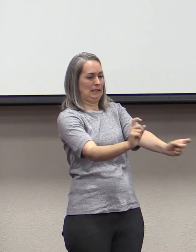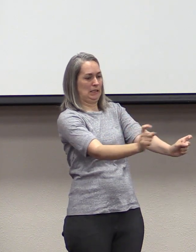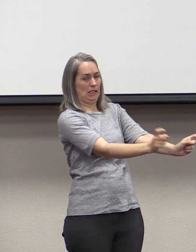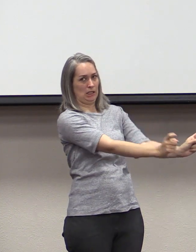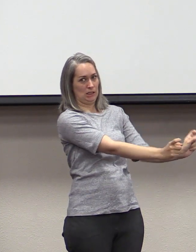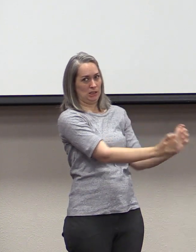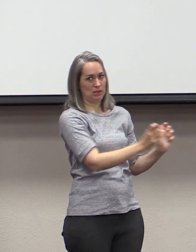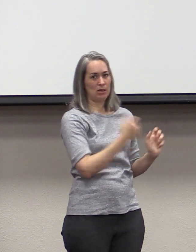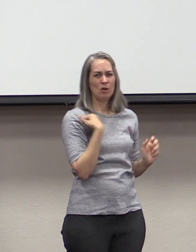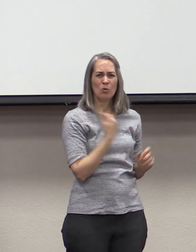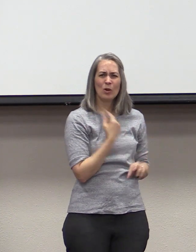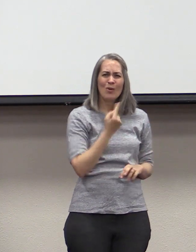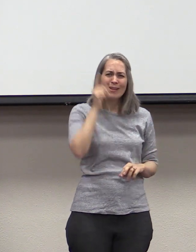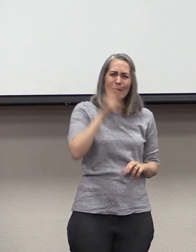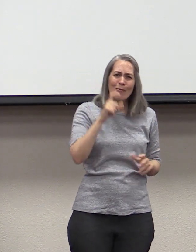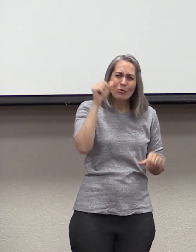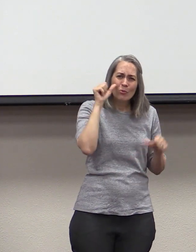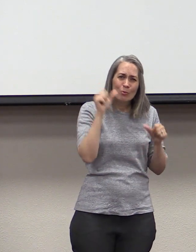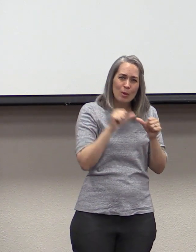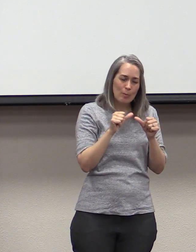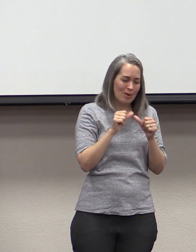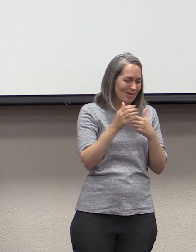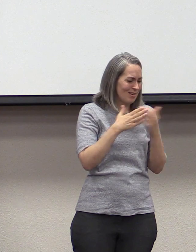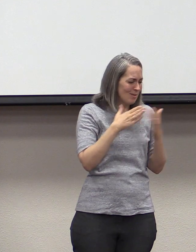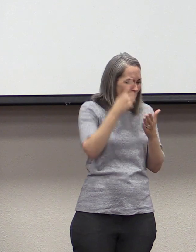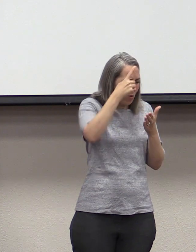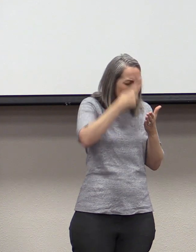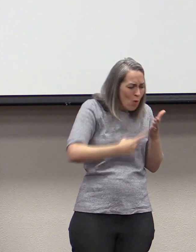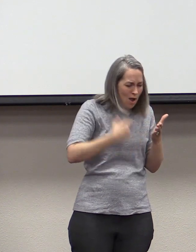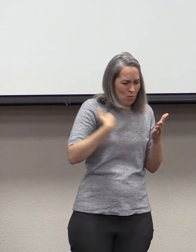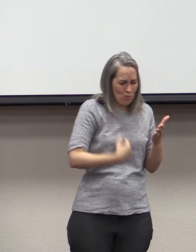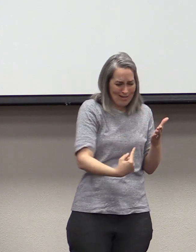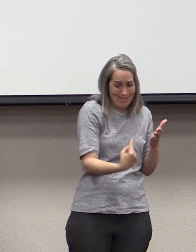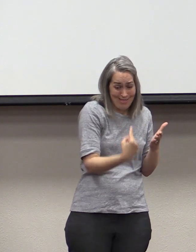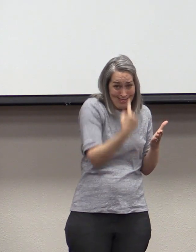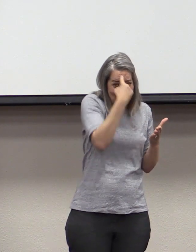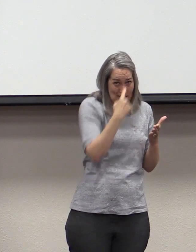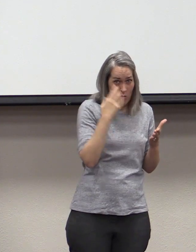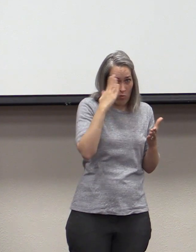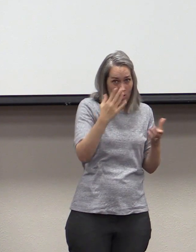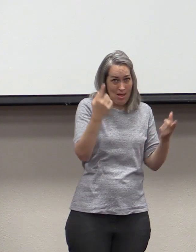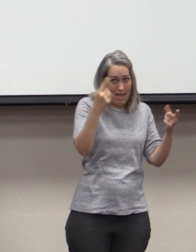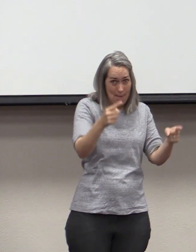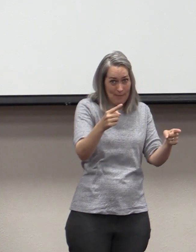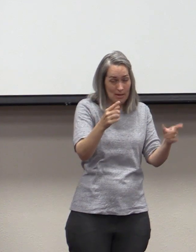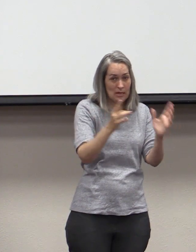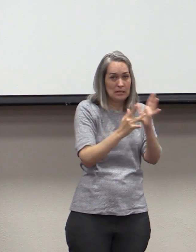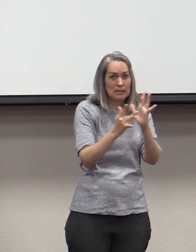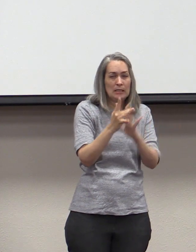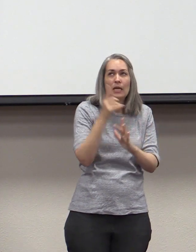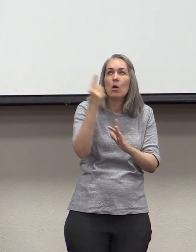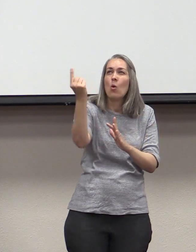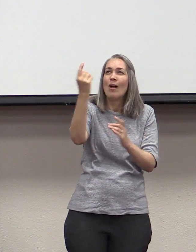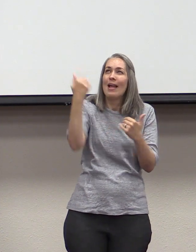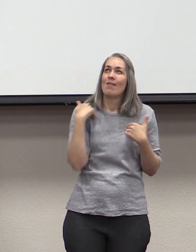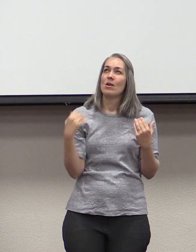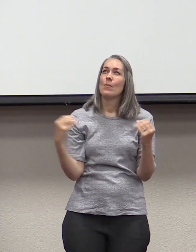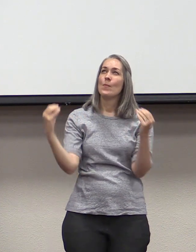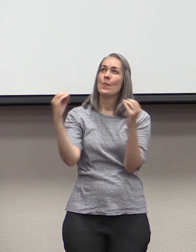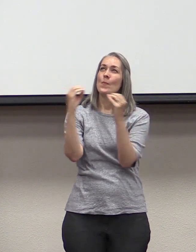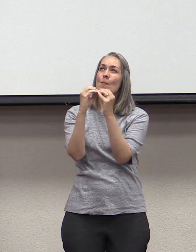We always have to remember that no matter what we think will happen, Jesus always has more. And